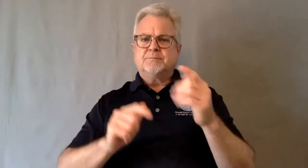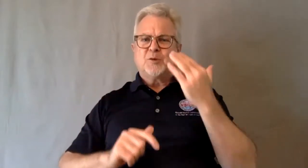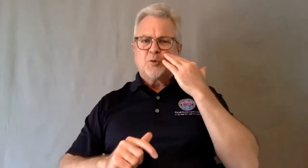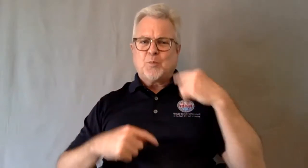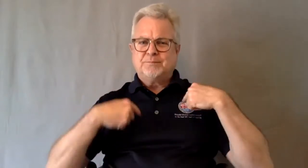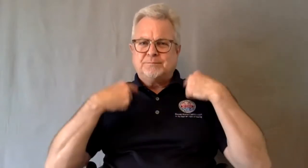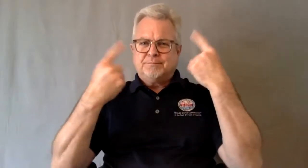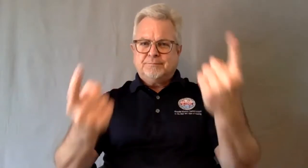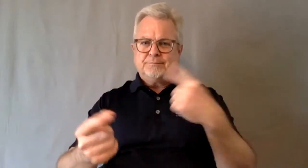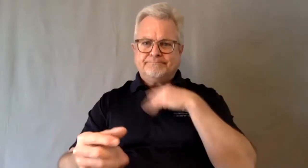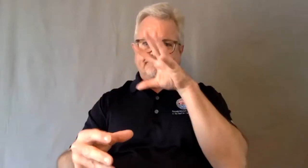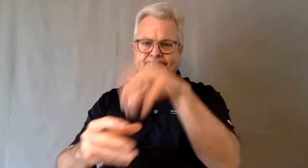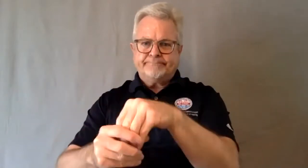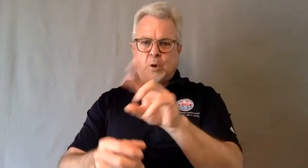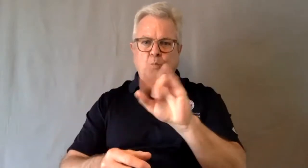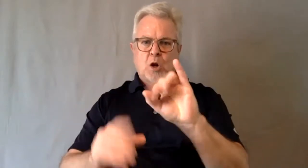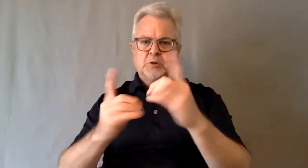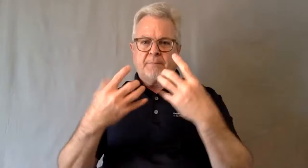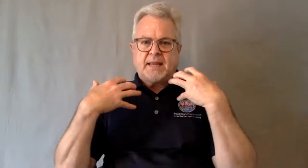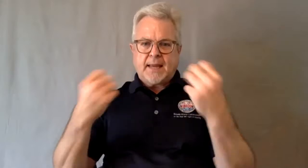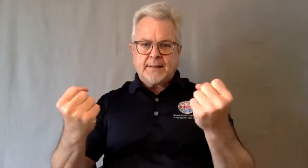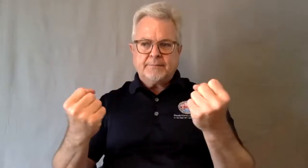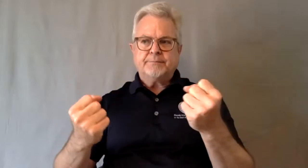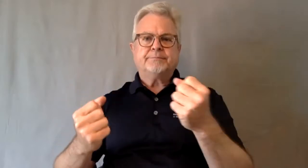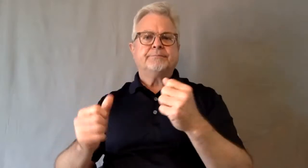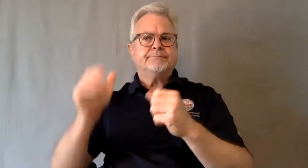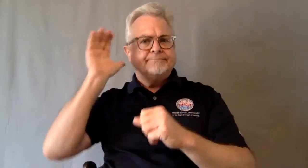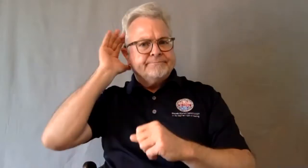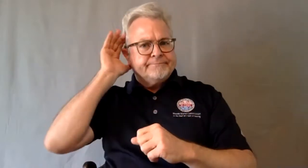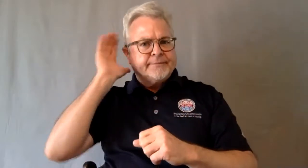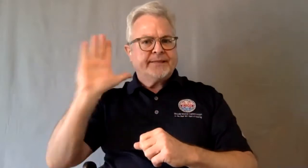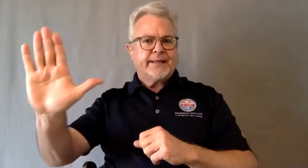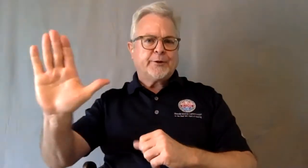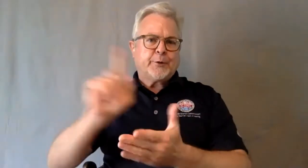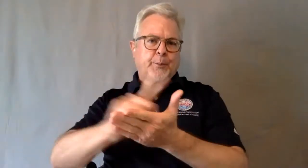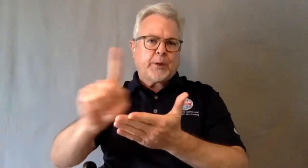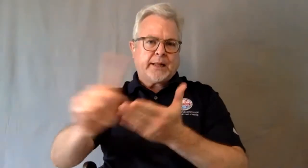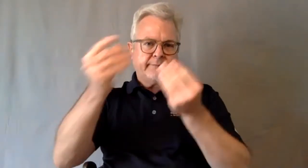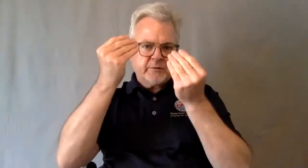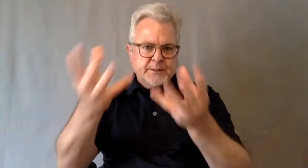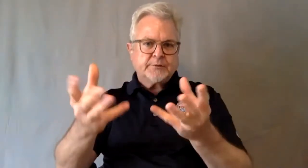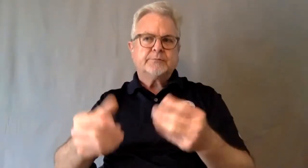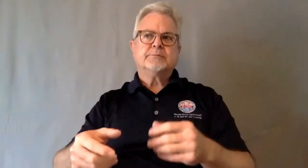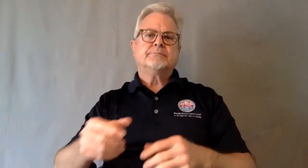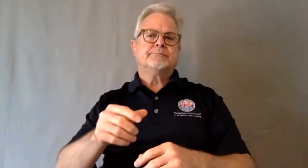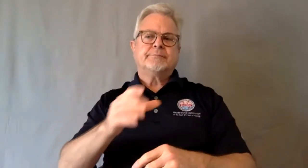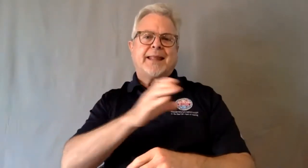I was a little surprised. I've been involved in the Rhode Island Department of Health meetings and their weekly